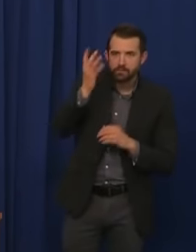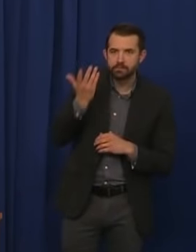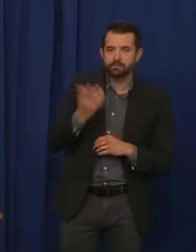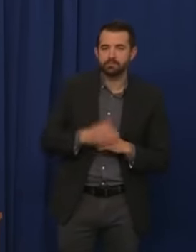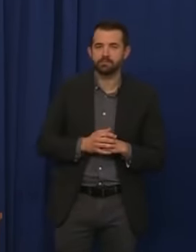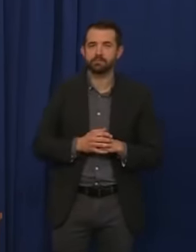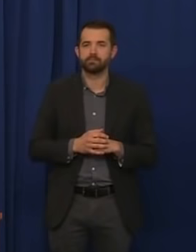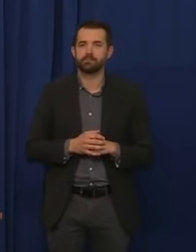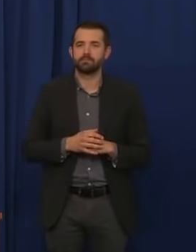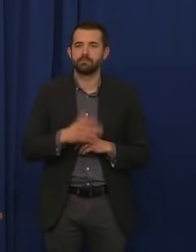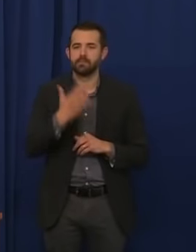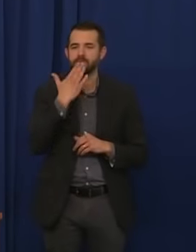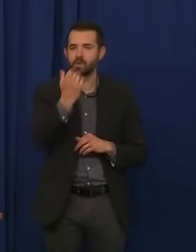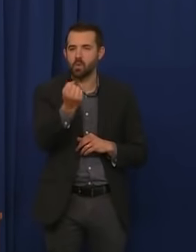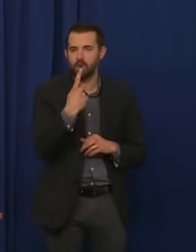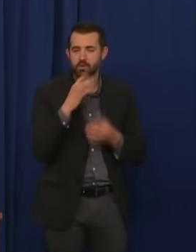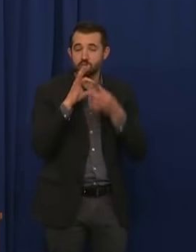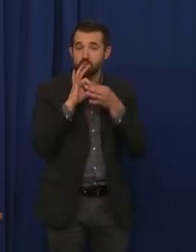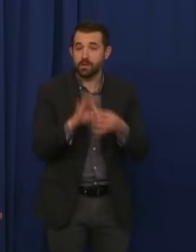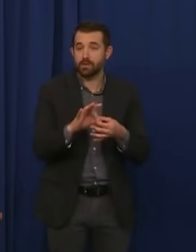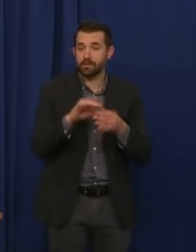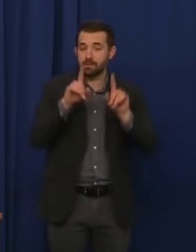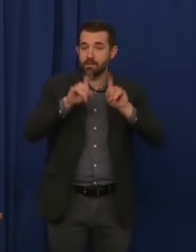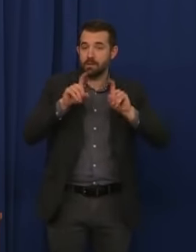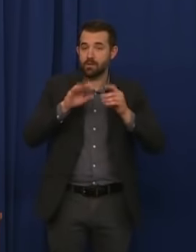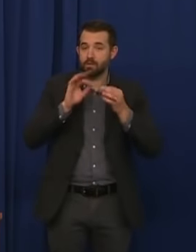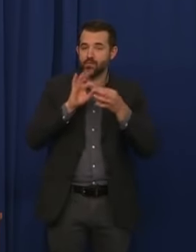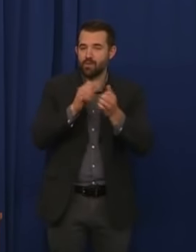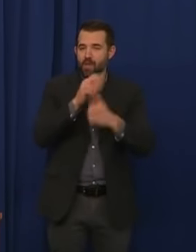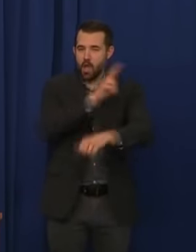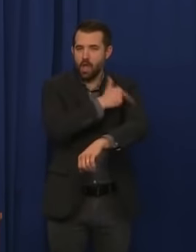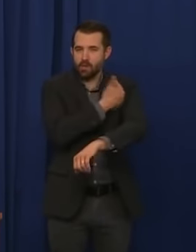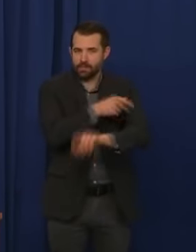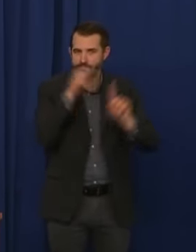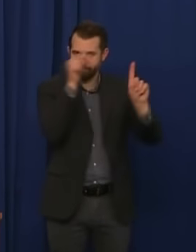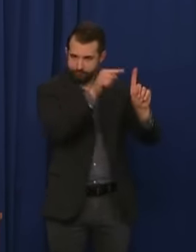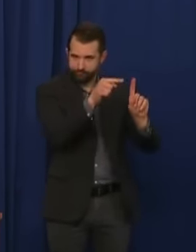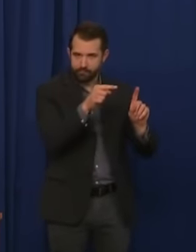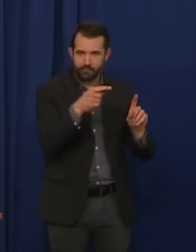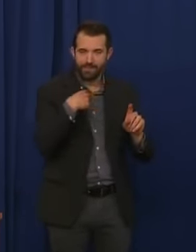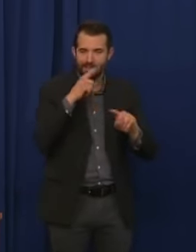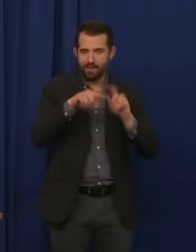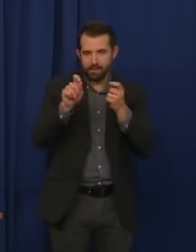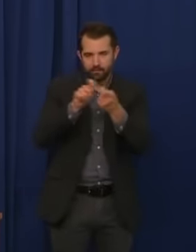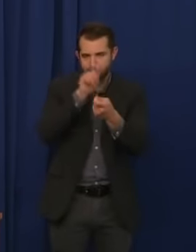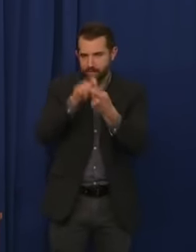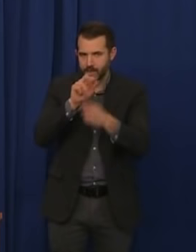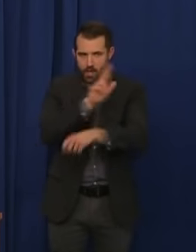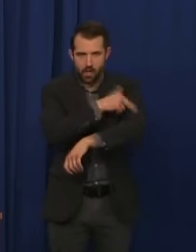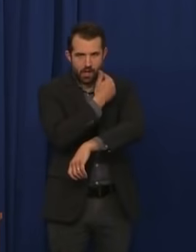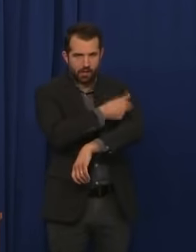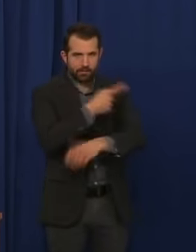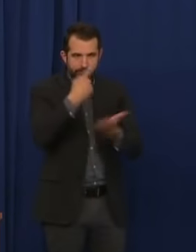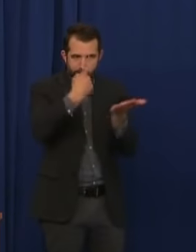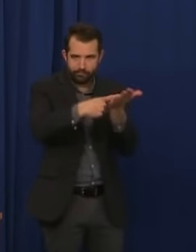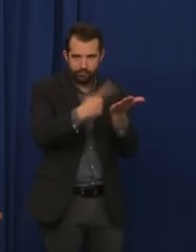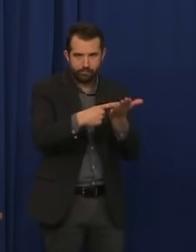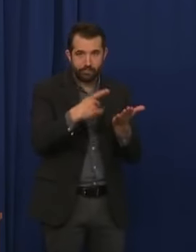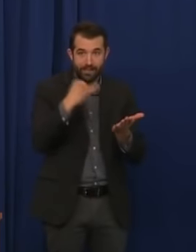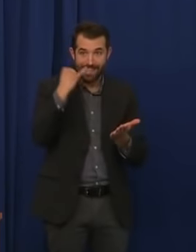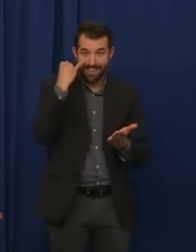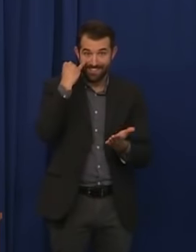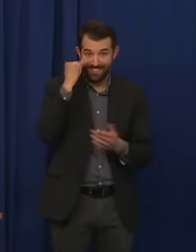And Don, I can't speak for any particular hospital. If that child was at a hospital that had its in-house